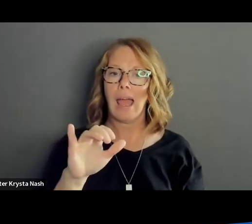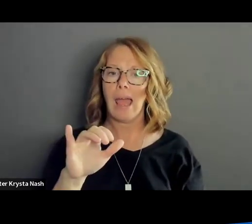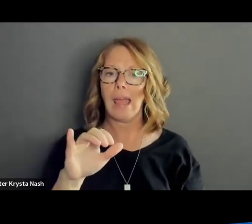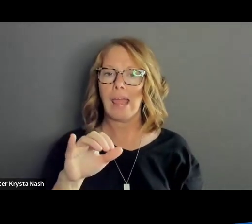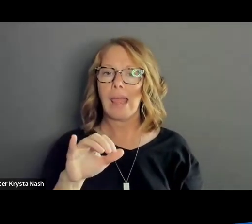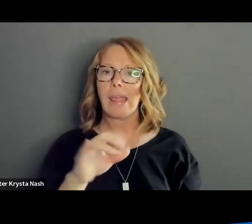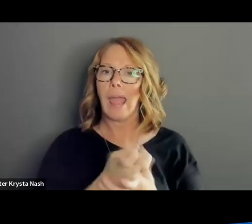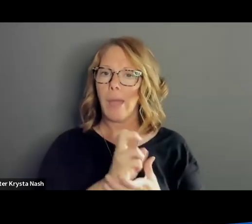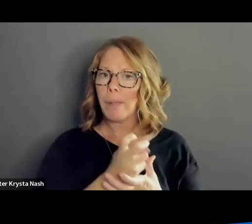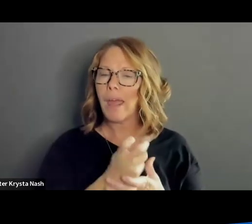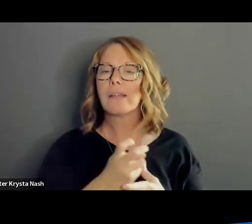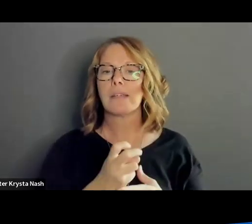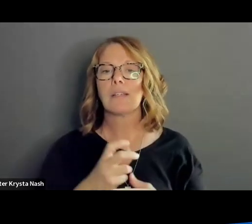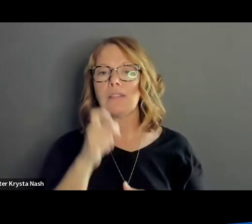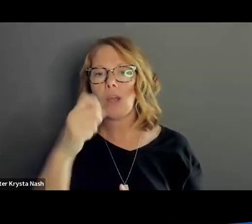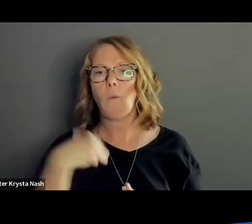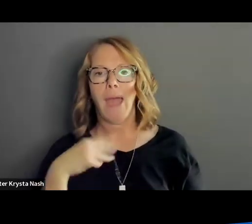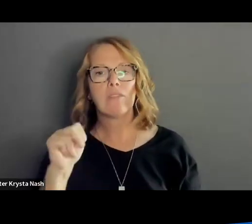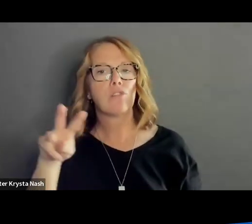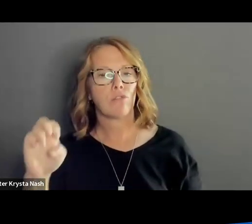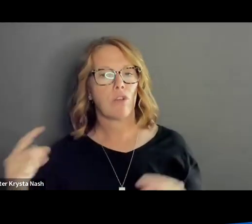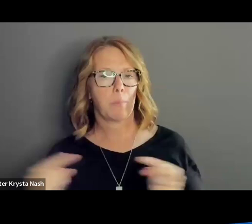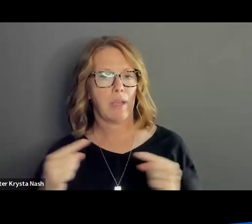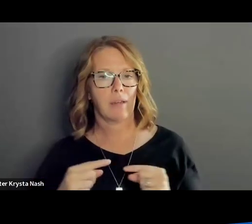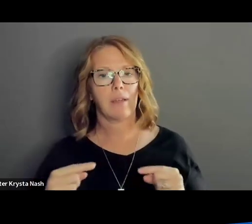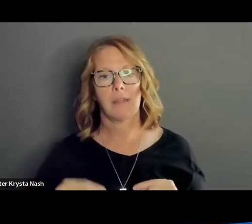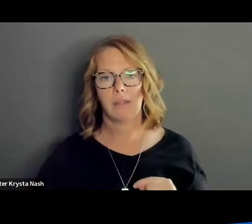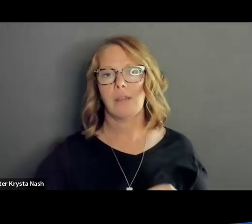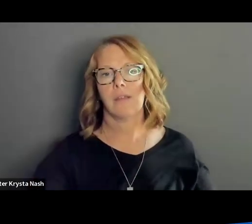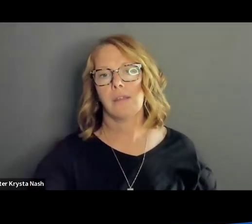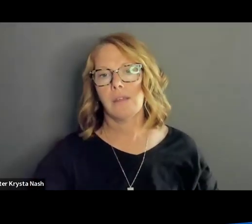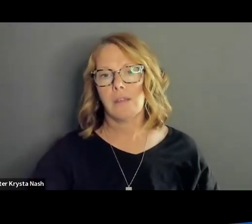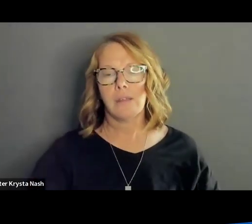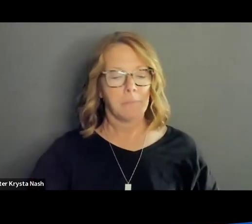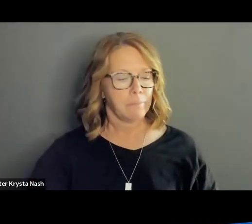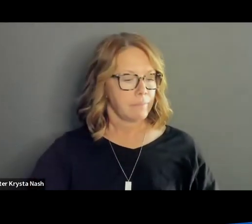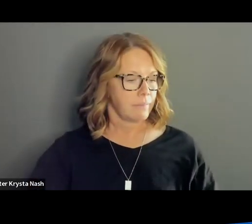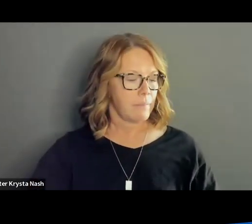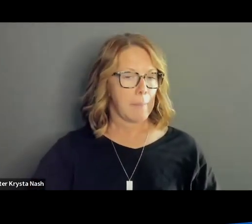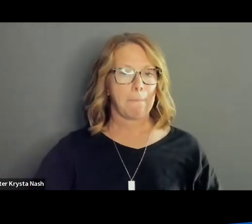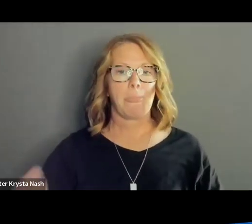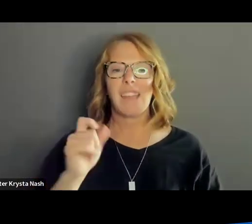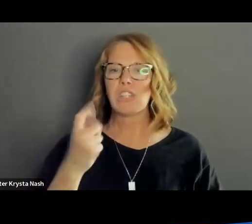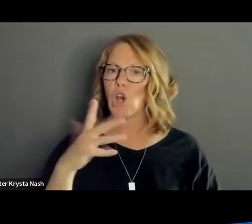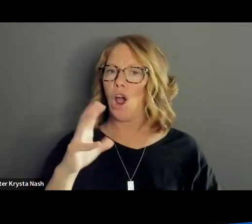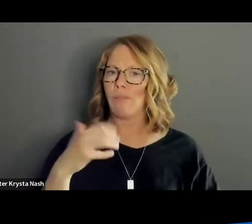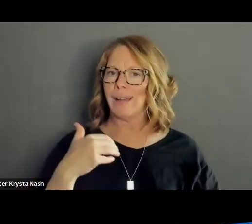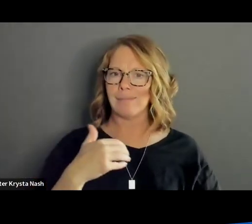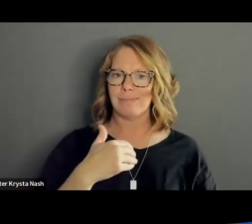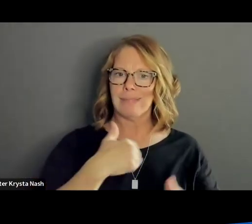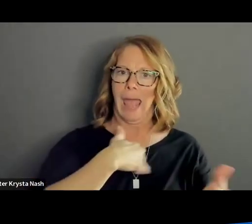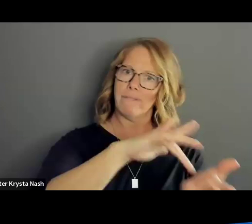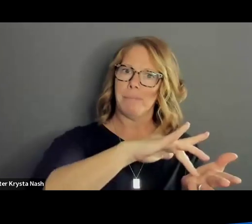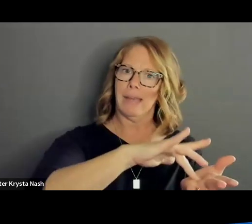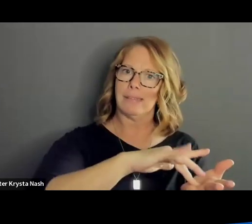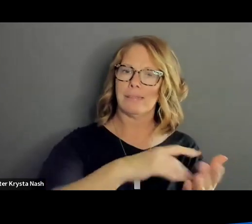have or don't usually have neuropathic pain because they're already being treated for it as a side effect of